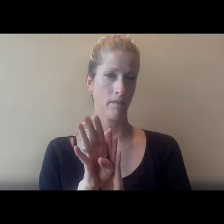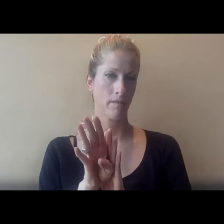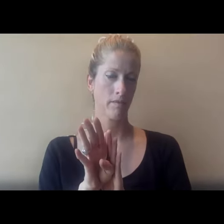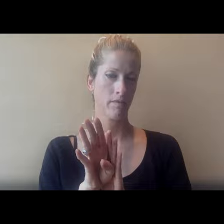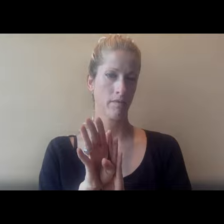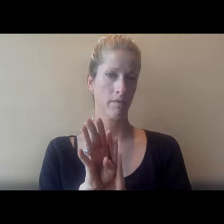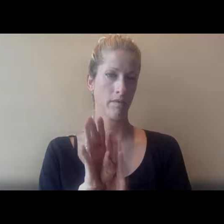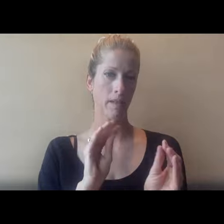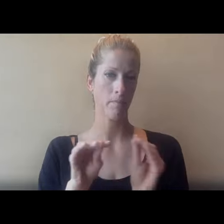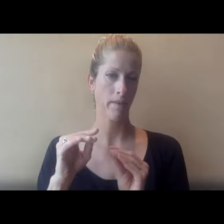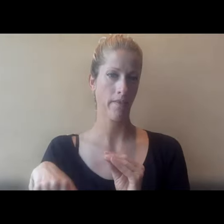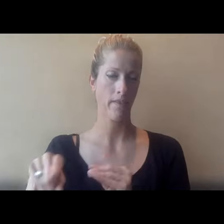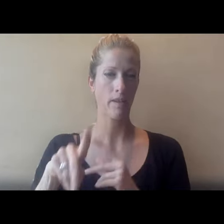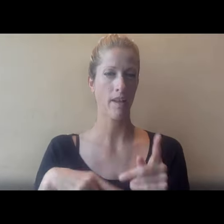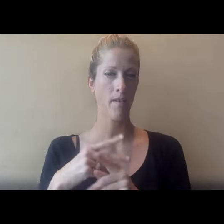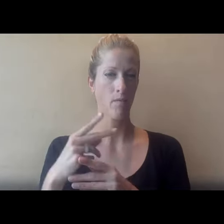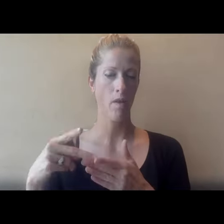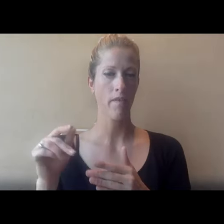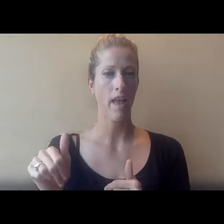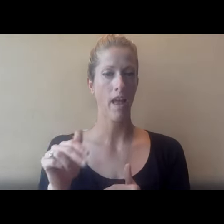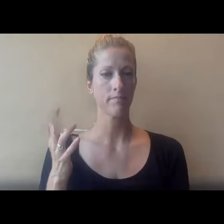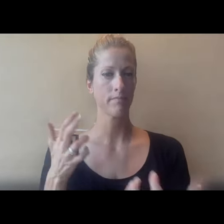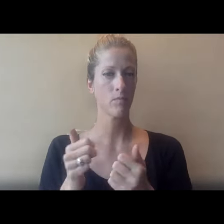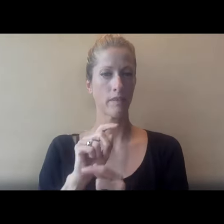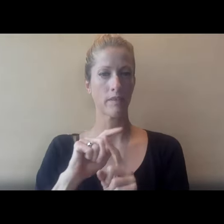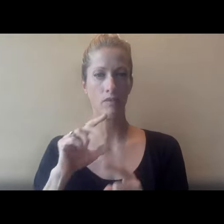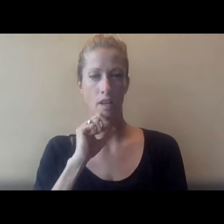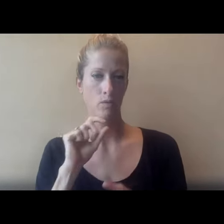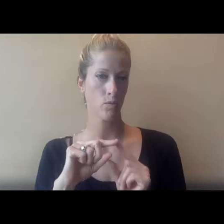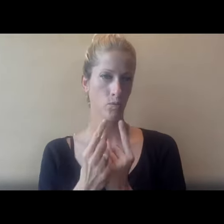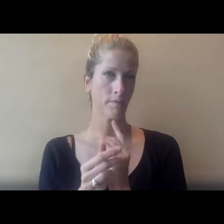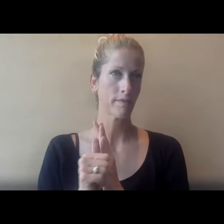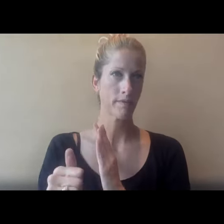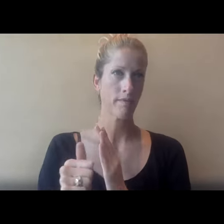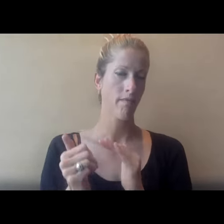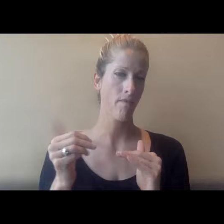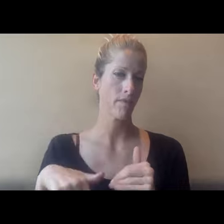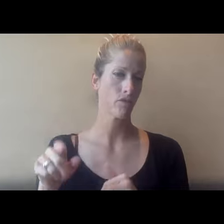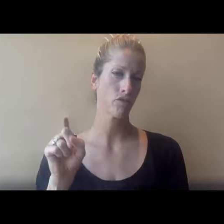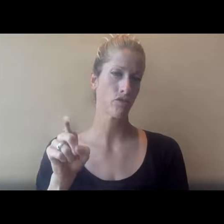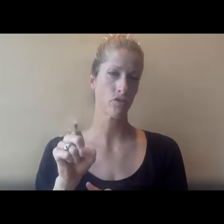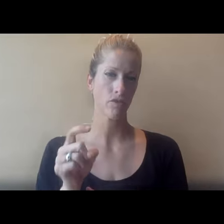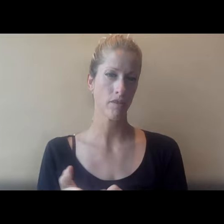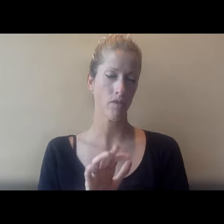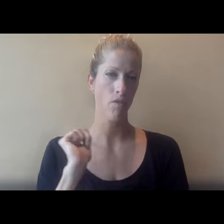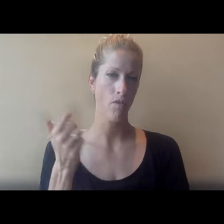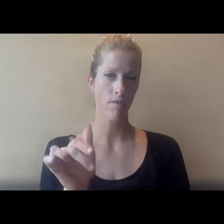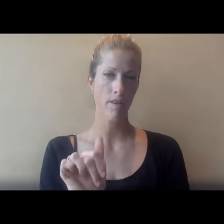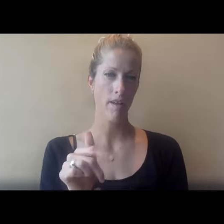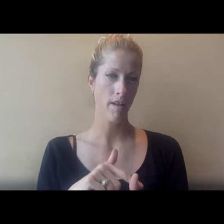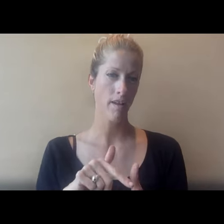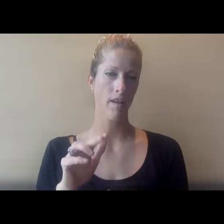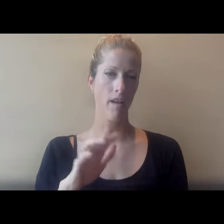literacy programs that cater to different age groups and skill levels. These programs should cover basic digital skills like online